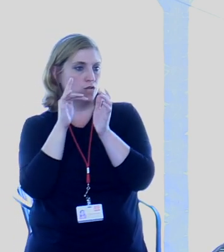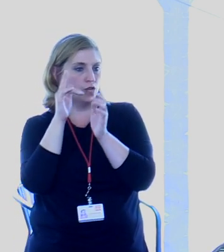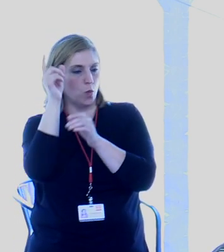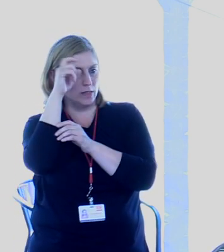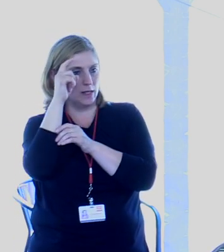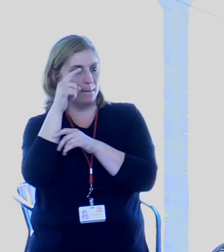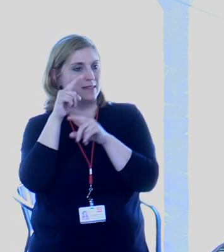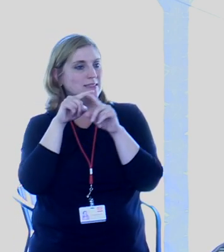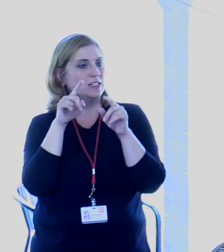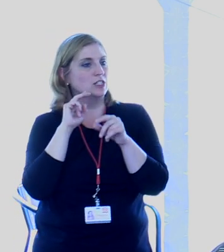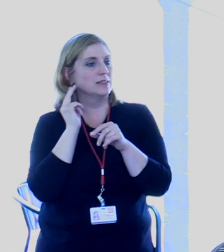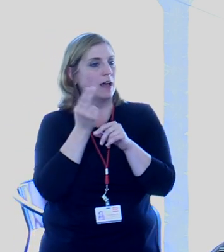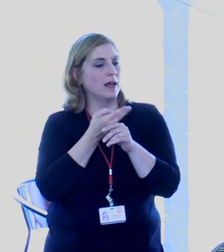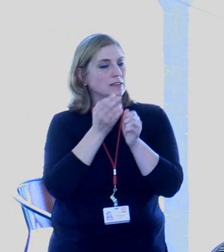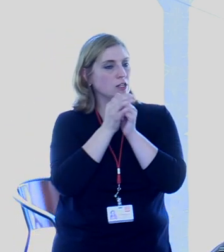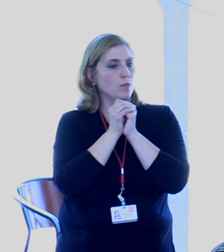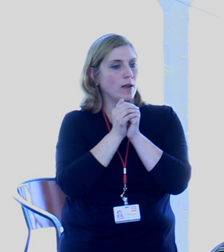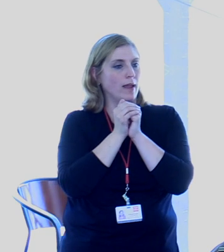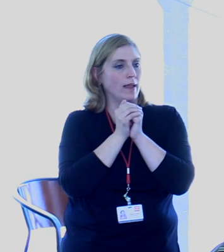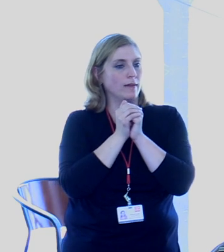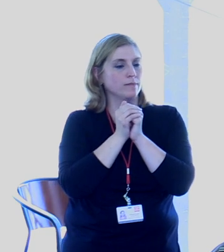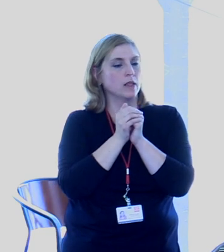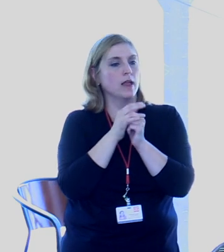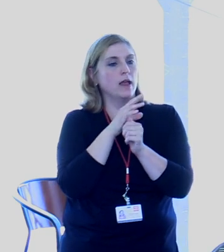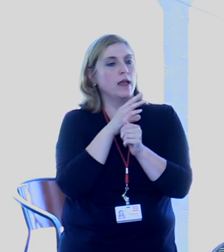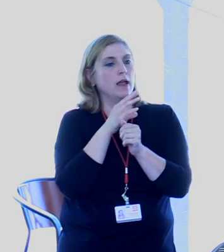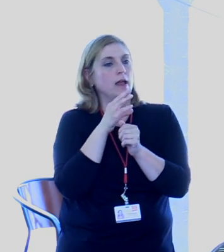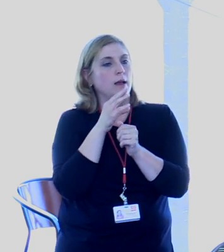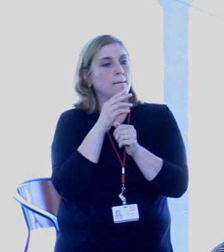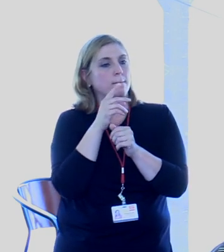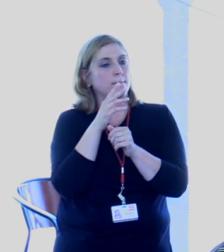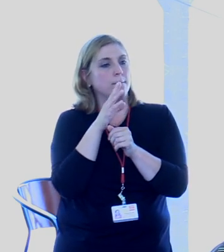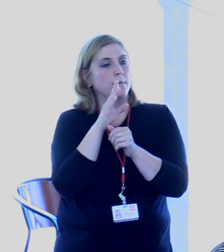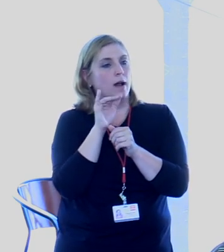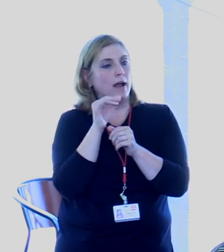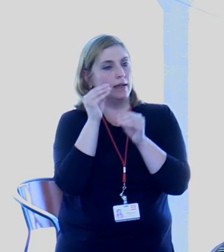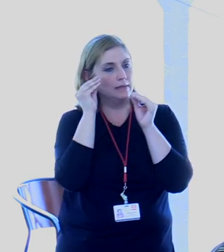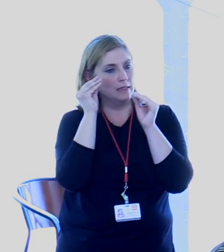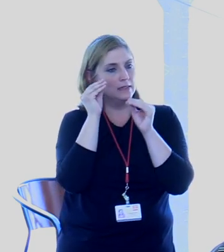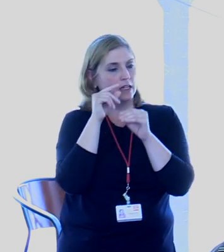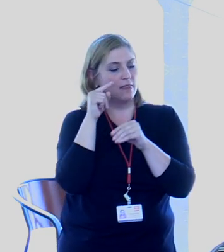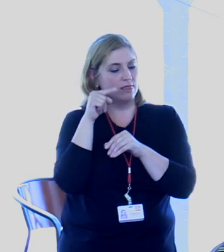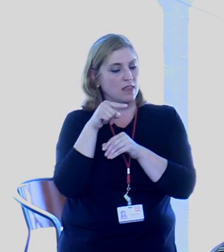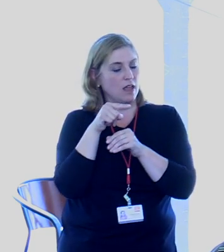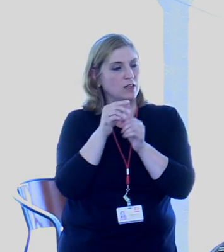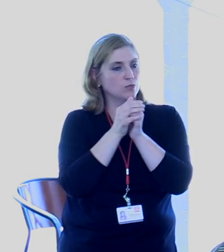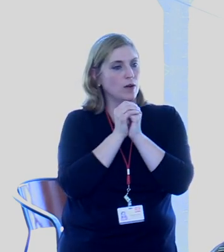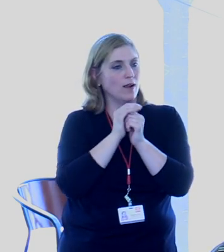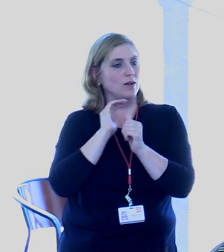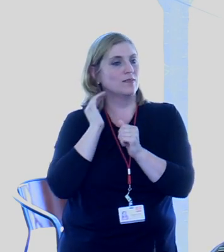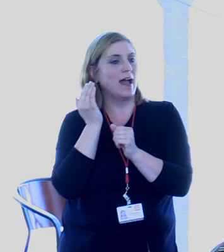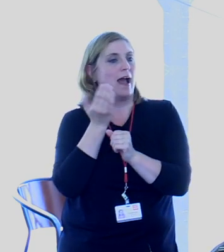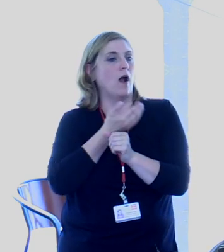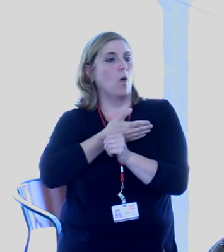pray. He teaches us how to pray by teaching us this prayer of the Our